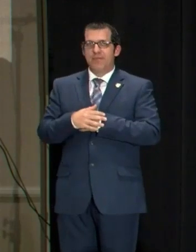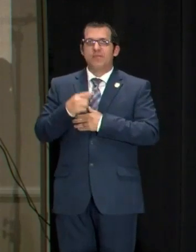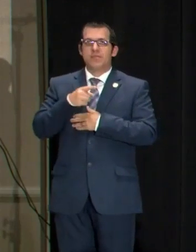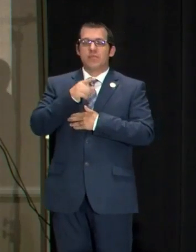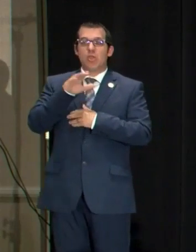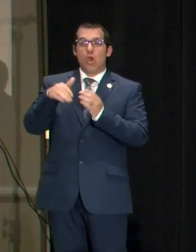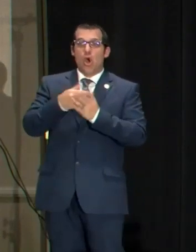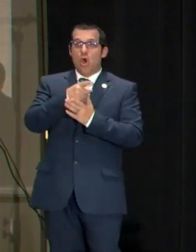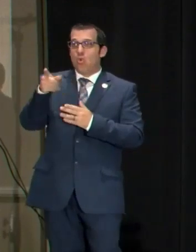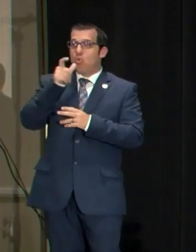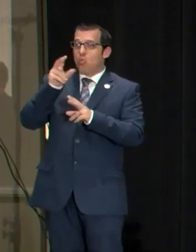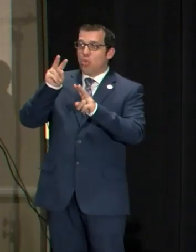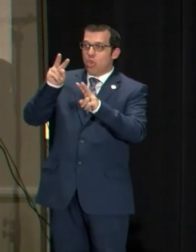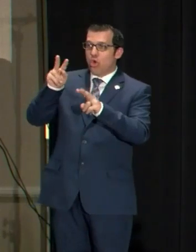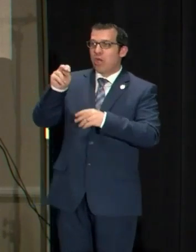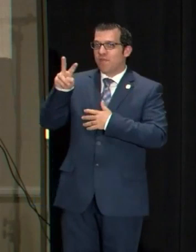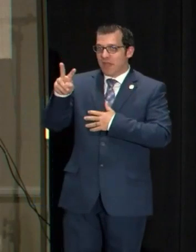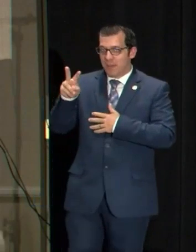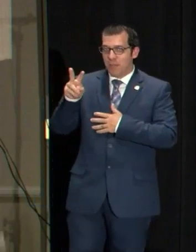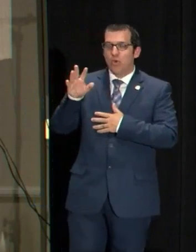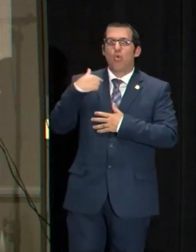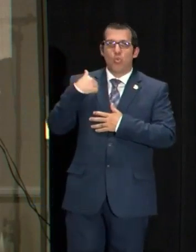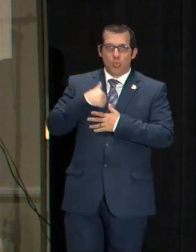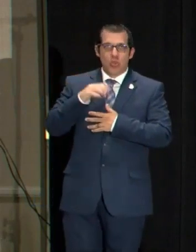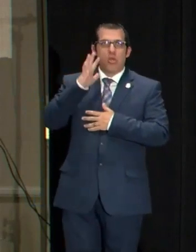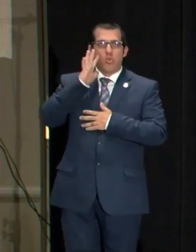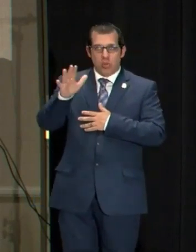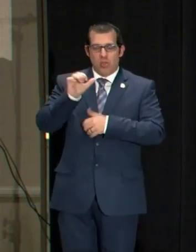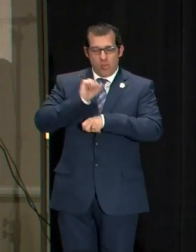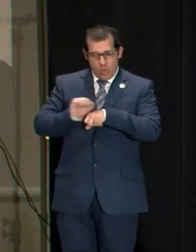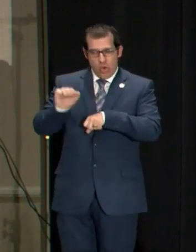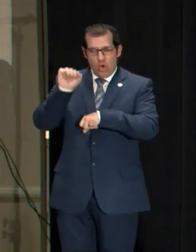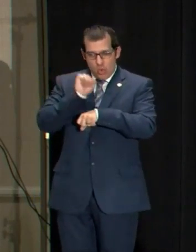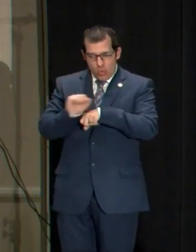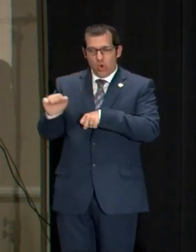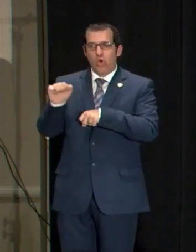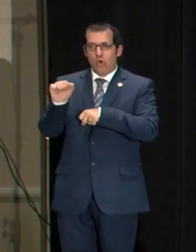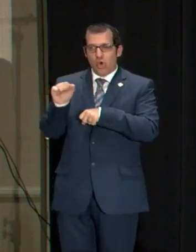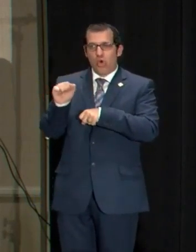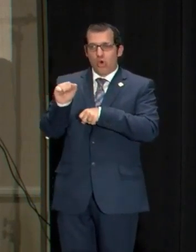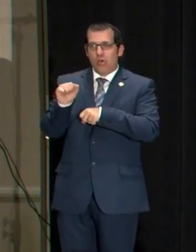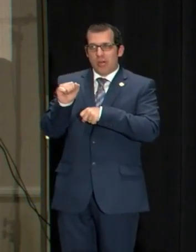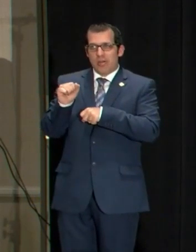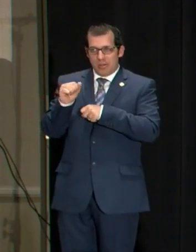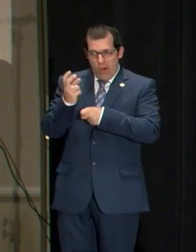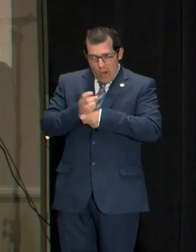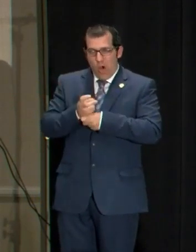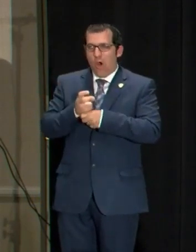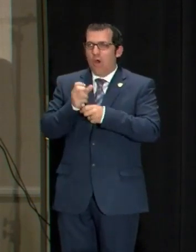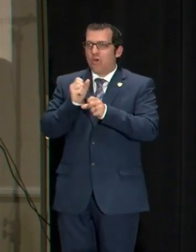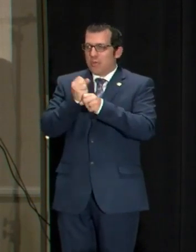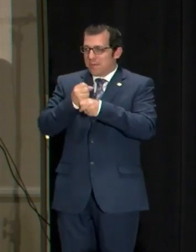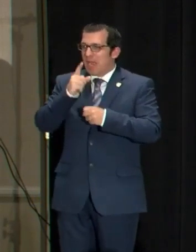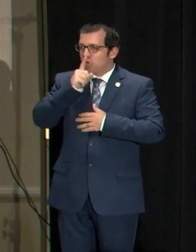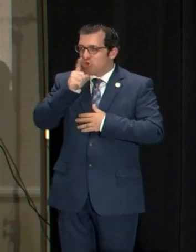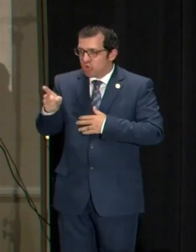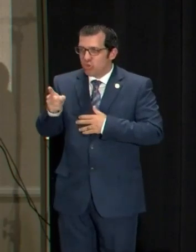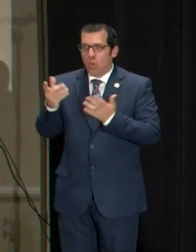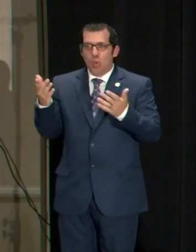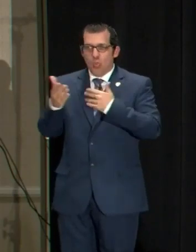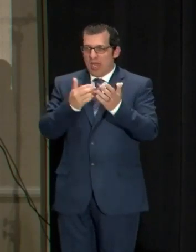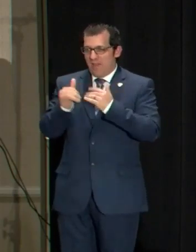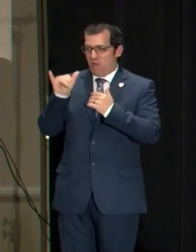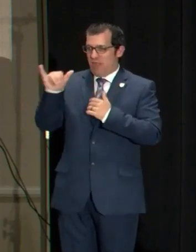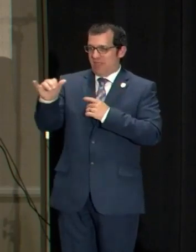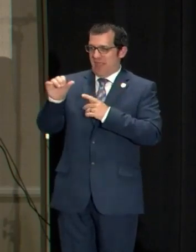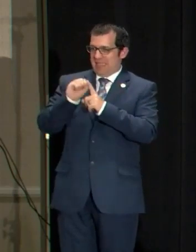at November should be assured that we're going to work very hard to make sure that whatever the condition